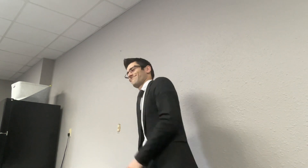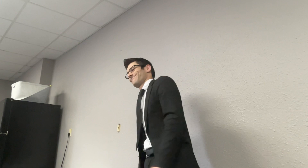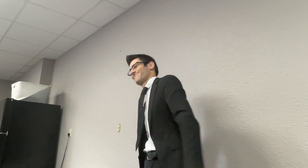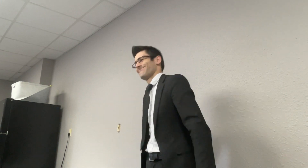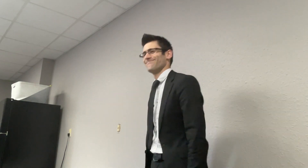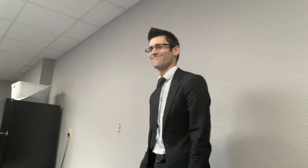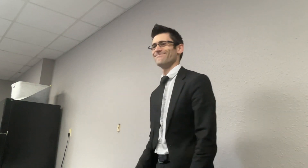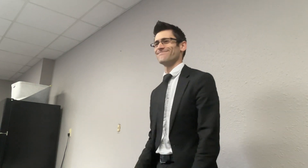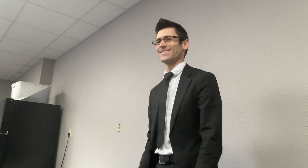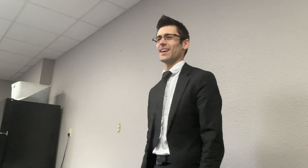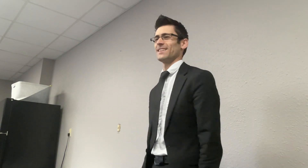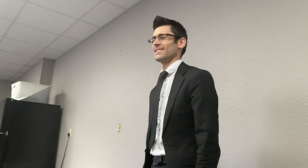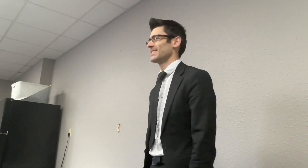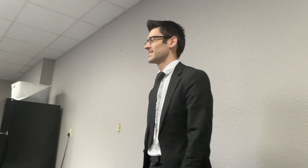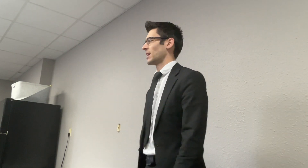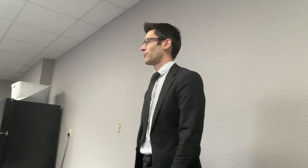Yeah. Okay. Sign for day.